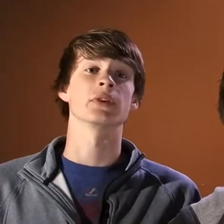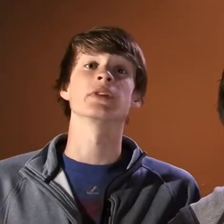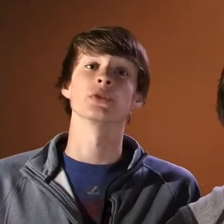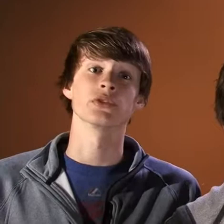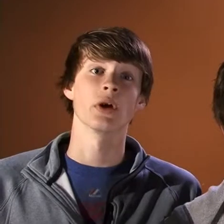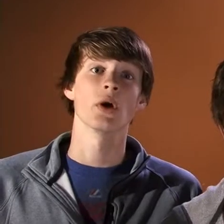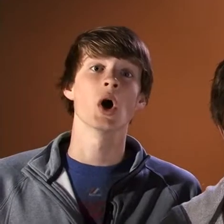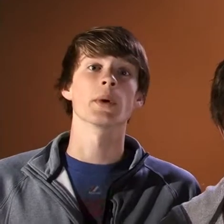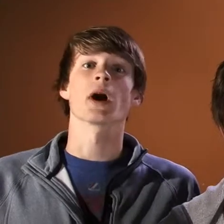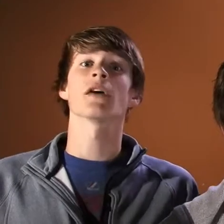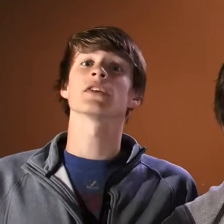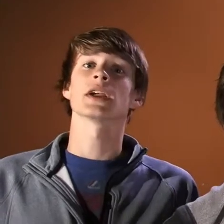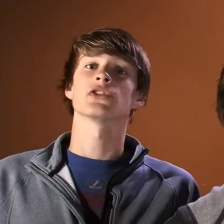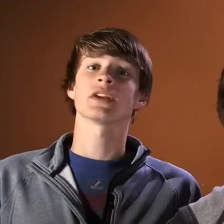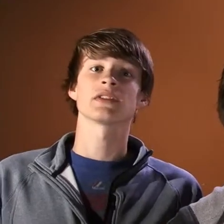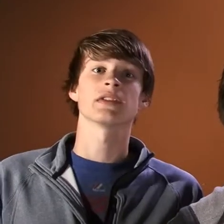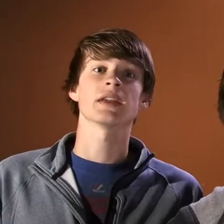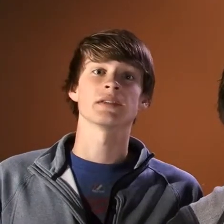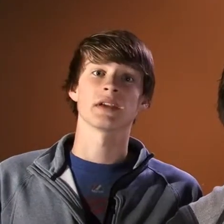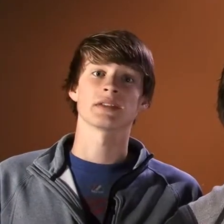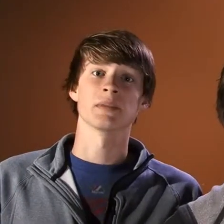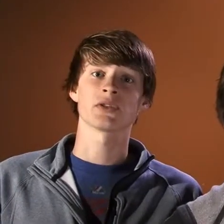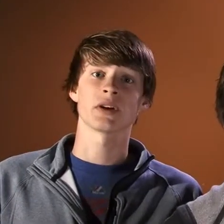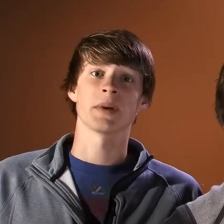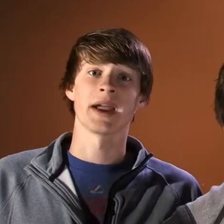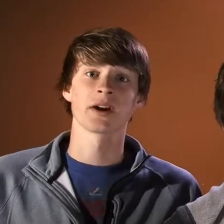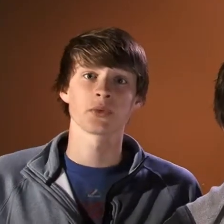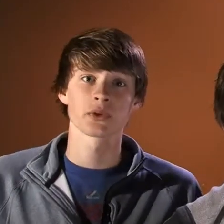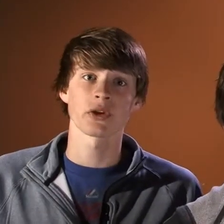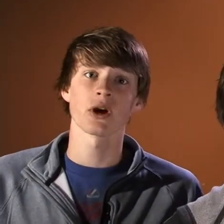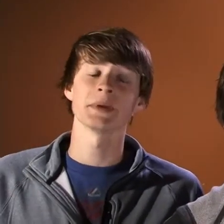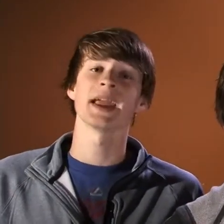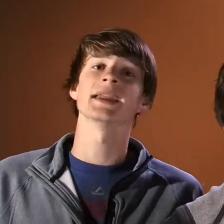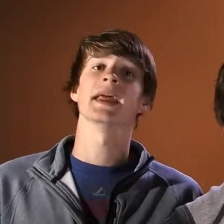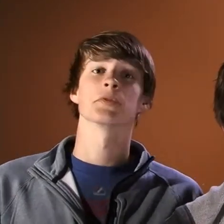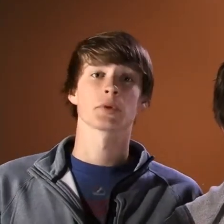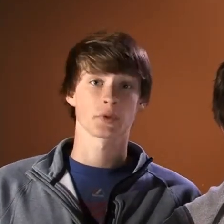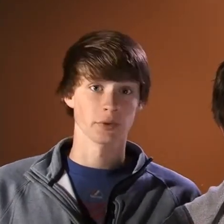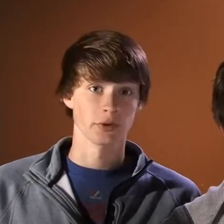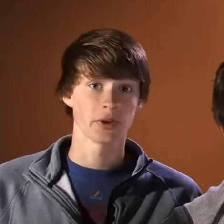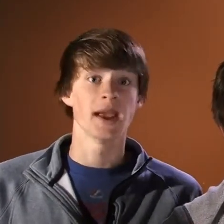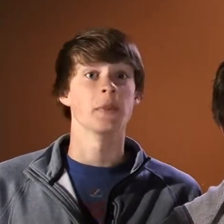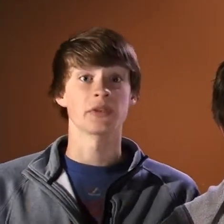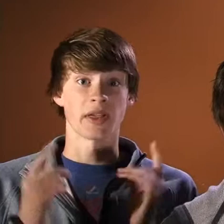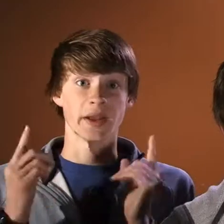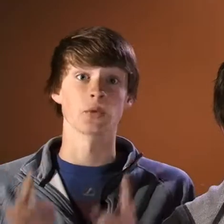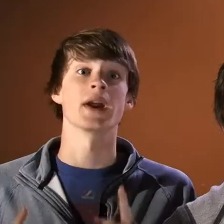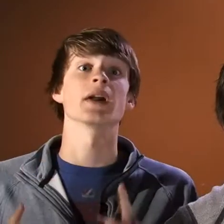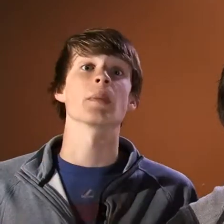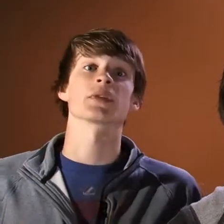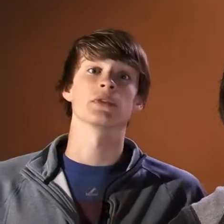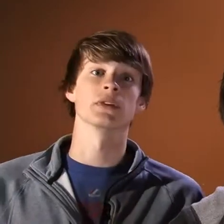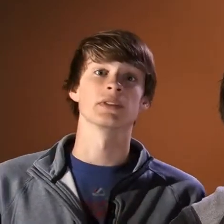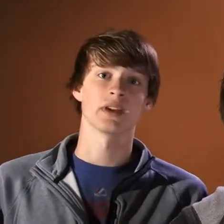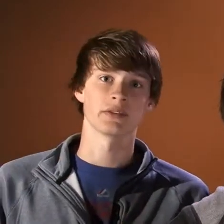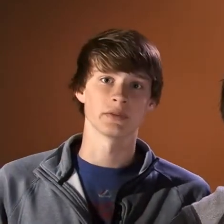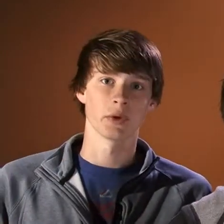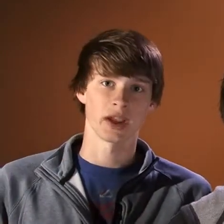to do so. We are offering a chance to take the test administered by Air Force, Army, and Navy recruiters. This is a great opportunity to test your